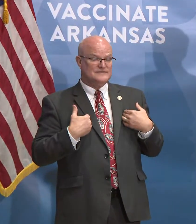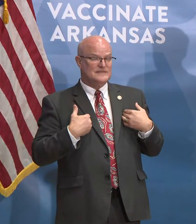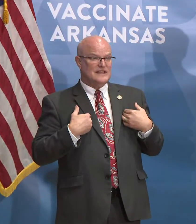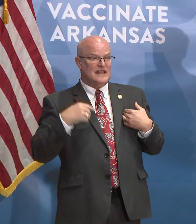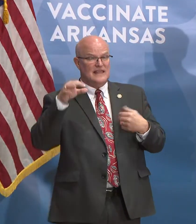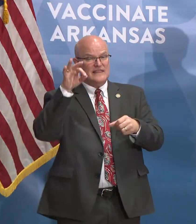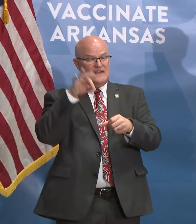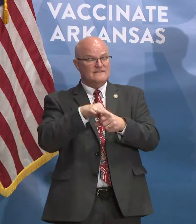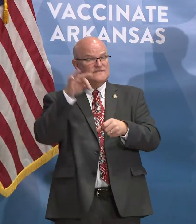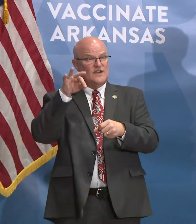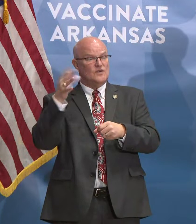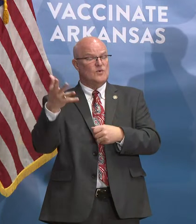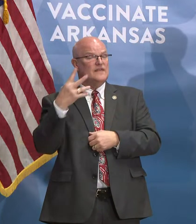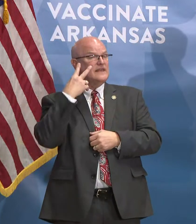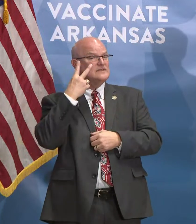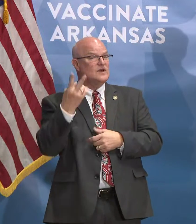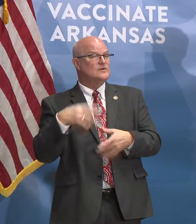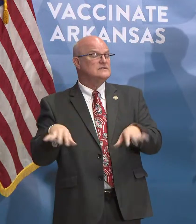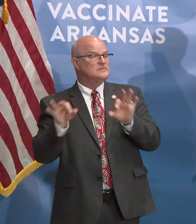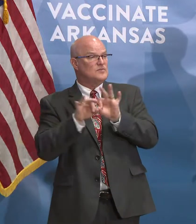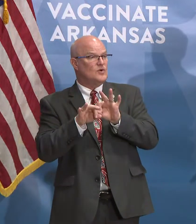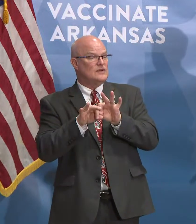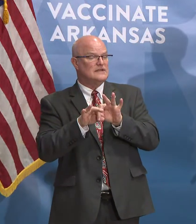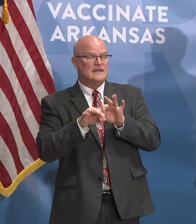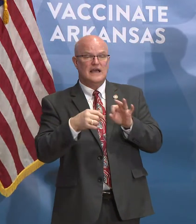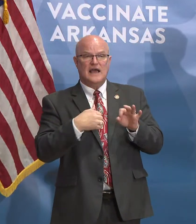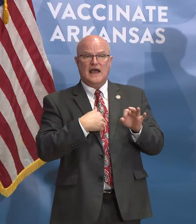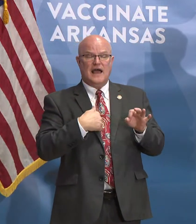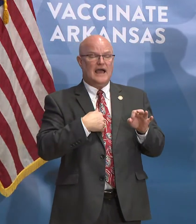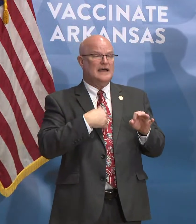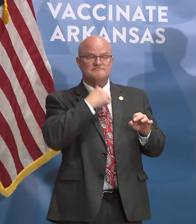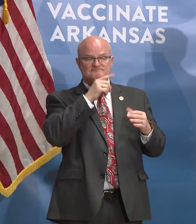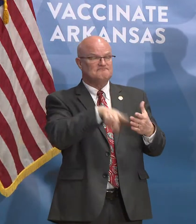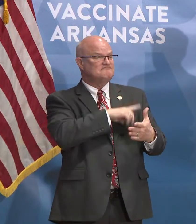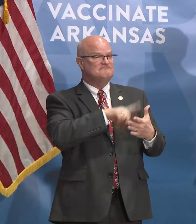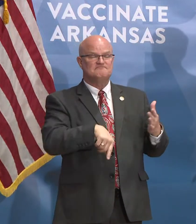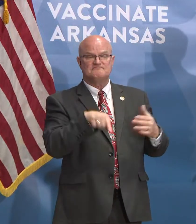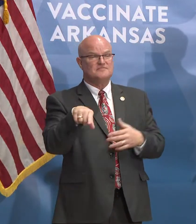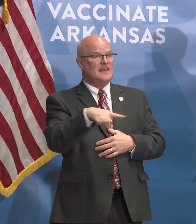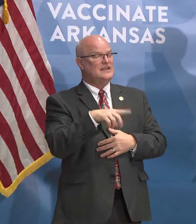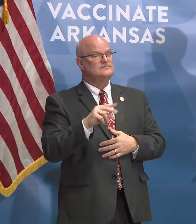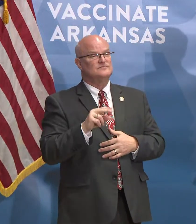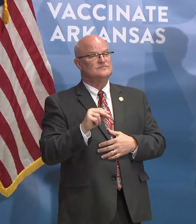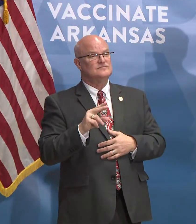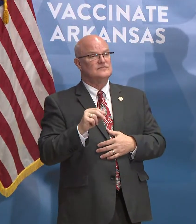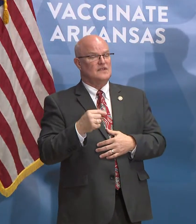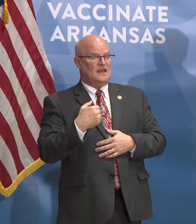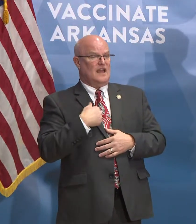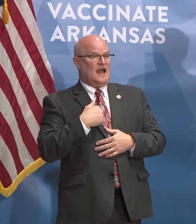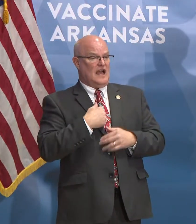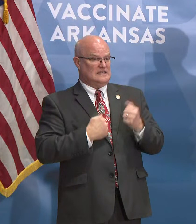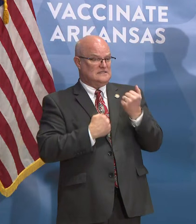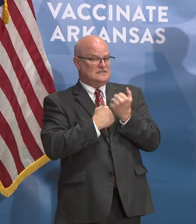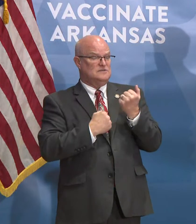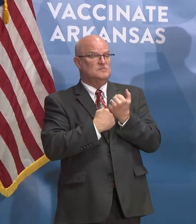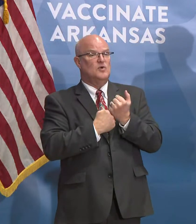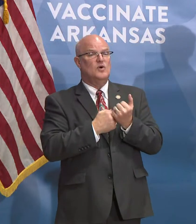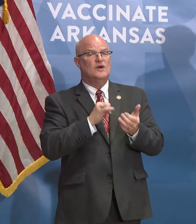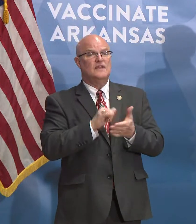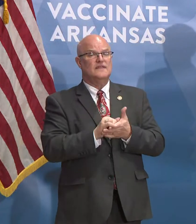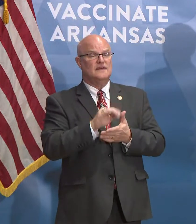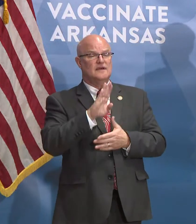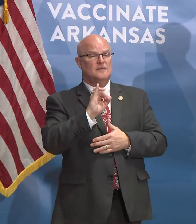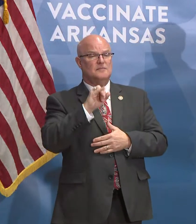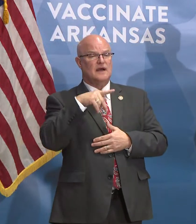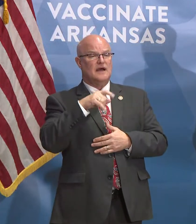They voted what they saw was important. I have absolutely no criticism of them. I support the